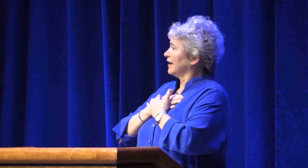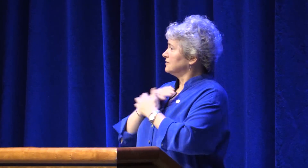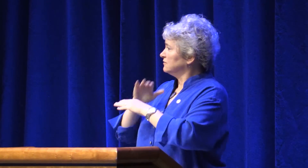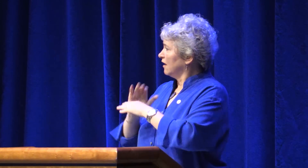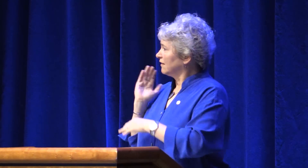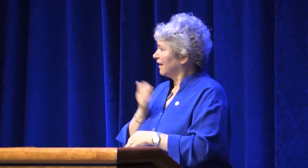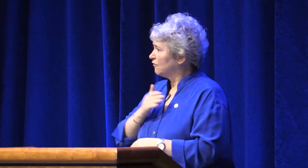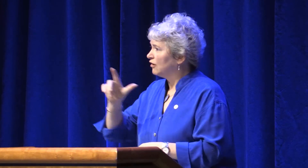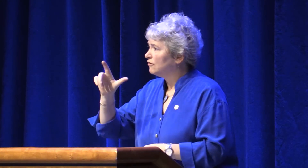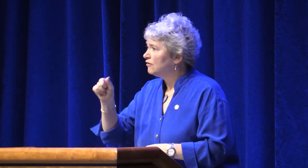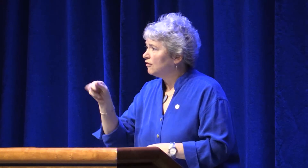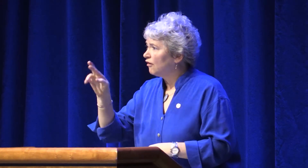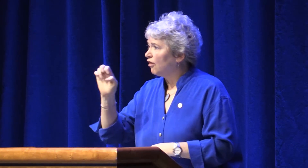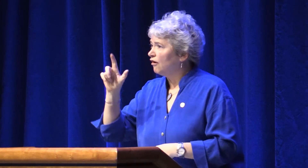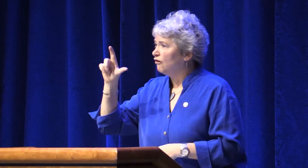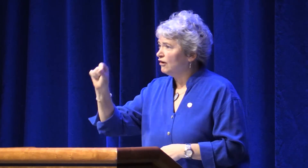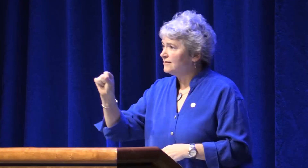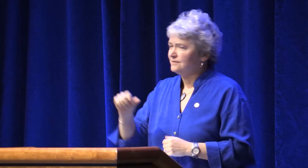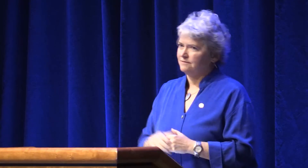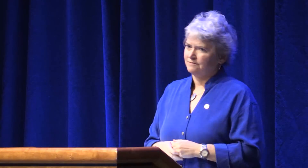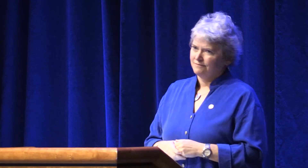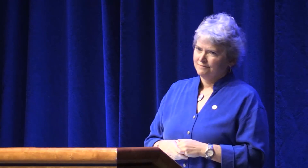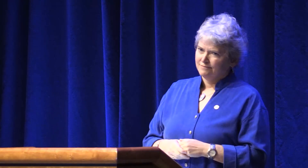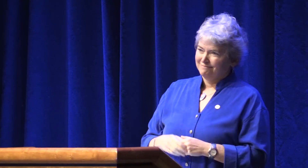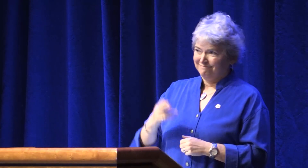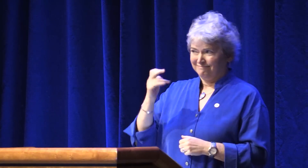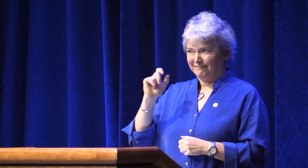not mean that we can rest on our laurels.